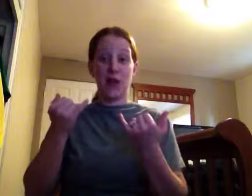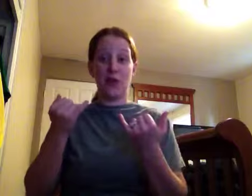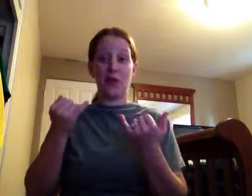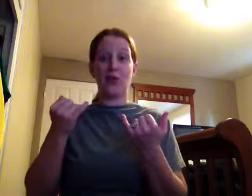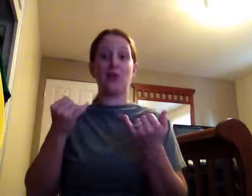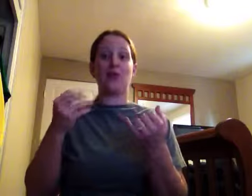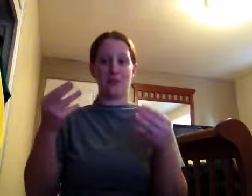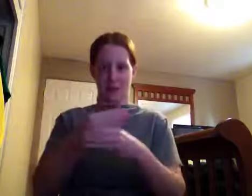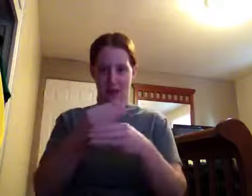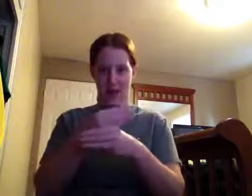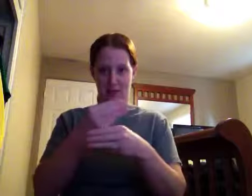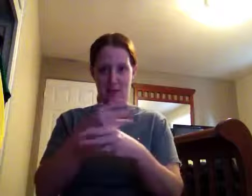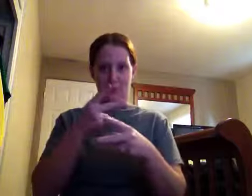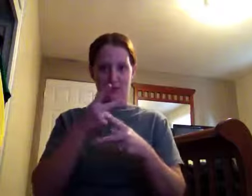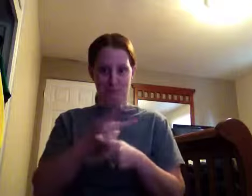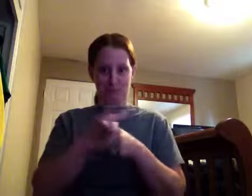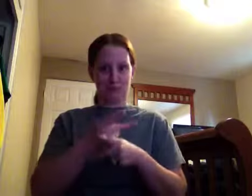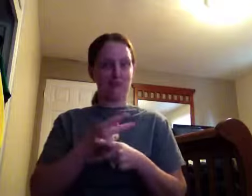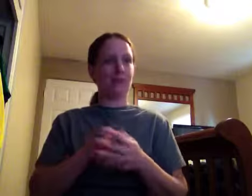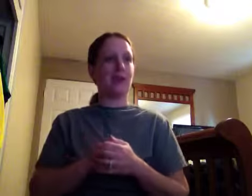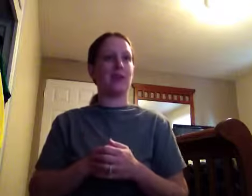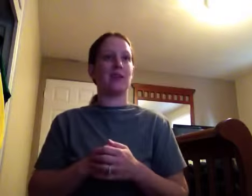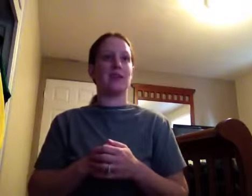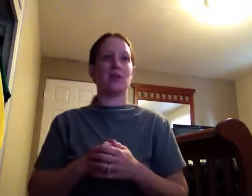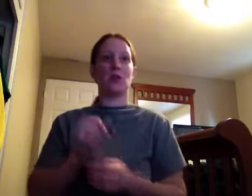26, let's close this,